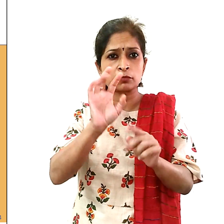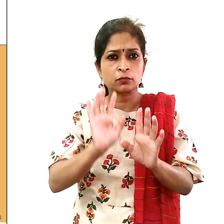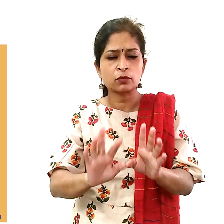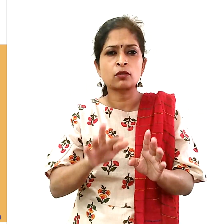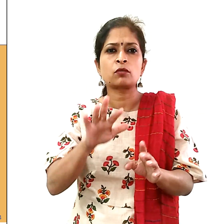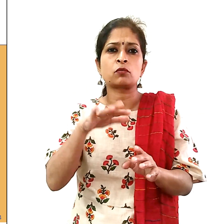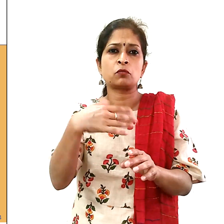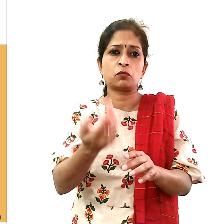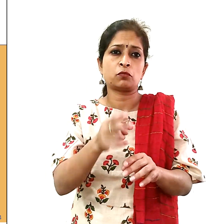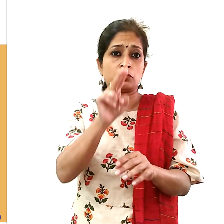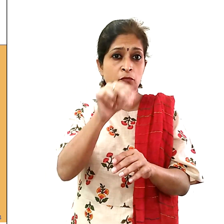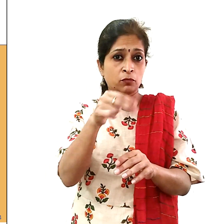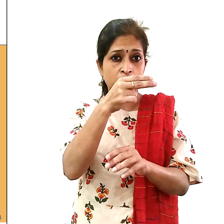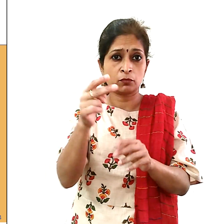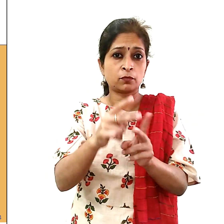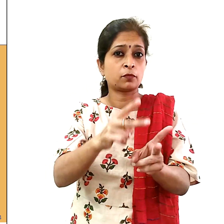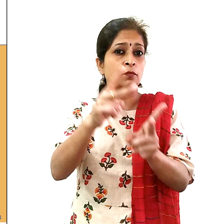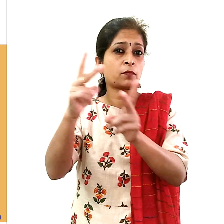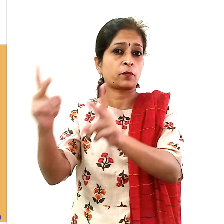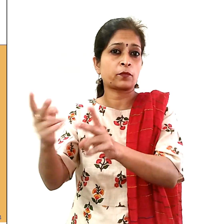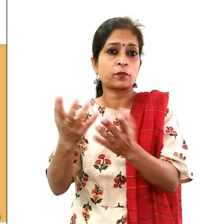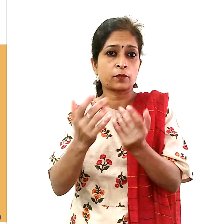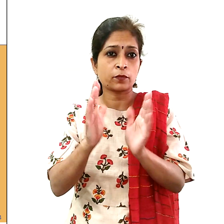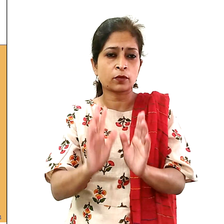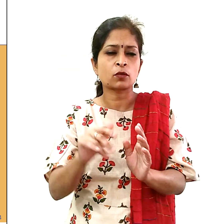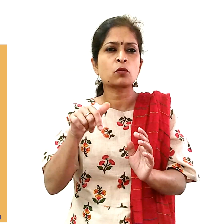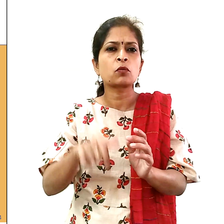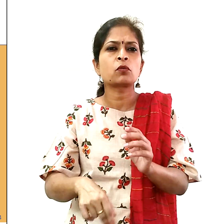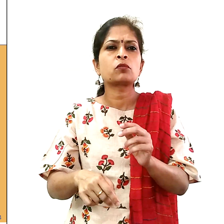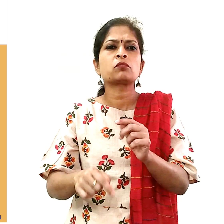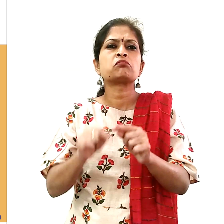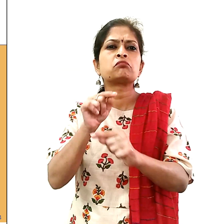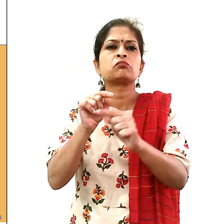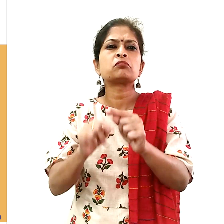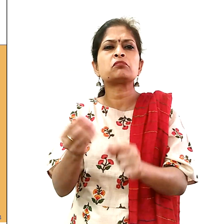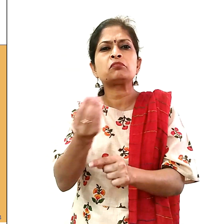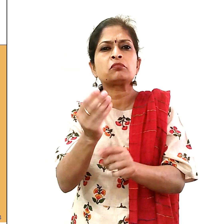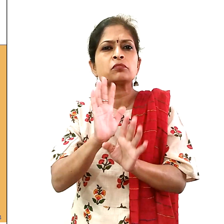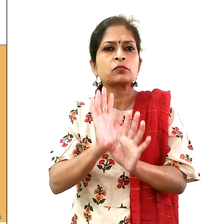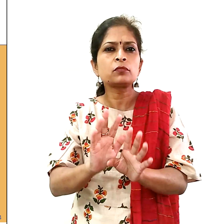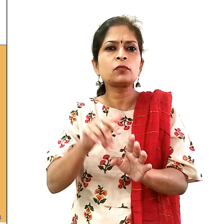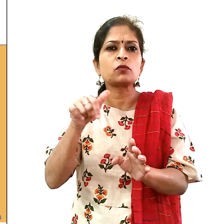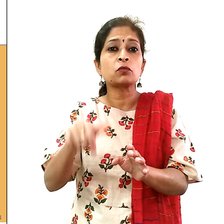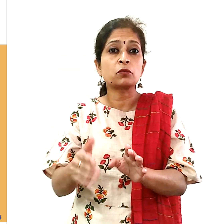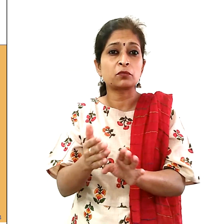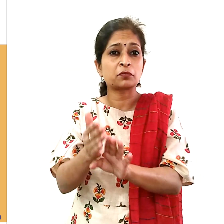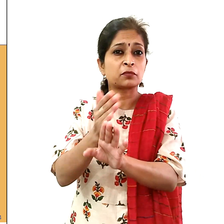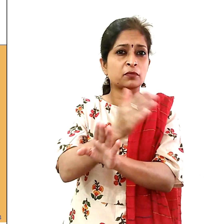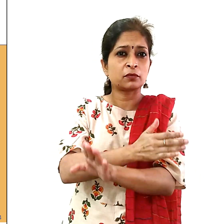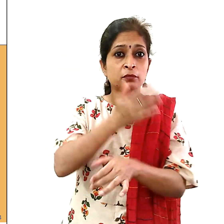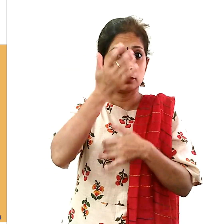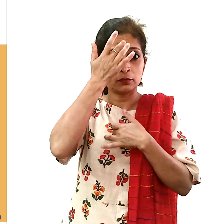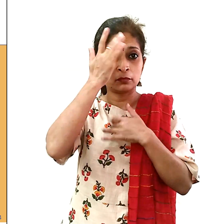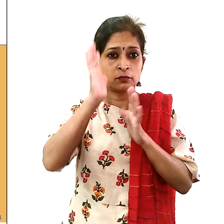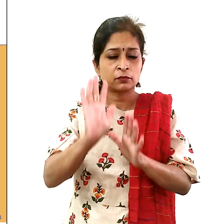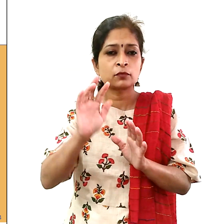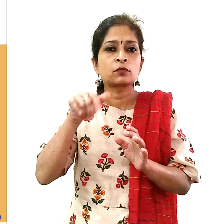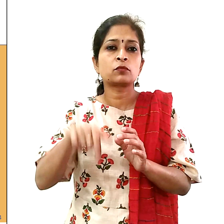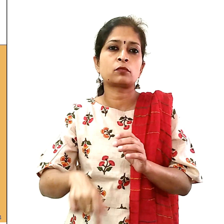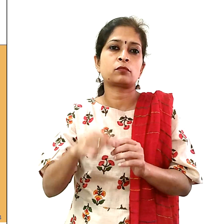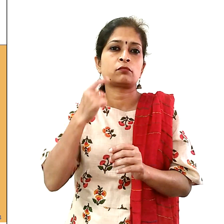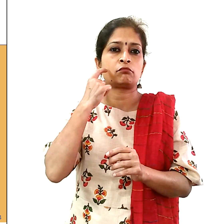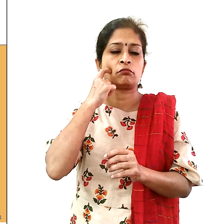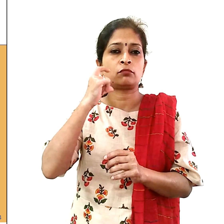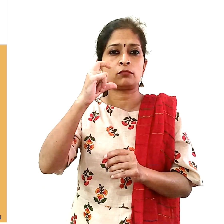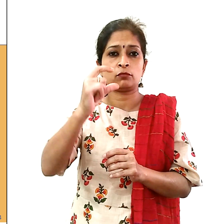than 20%, may need hospitalization. A very small proportion, mainly with underlying chronic illness, may